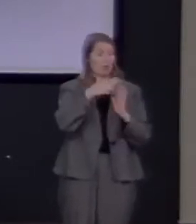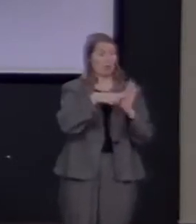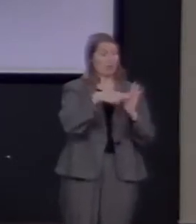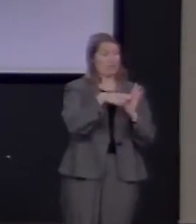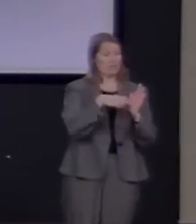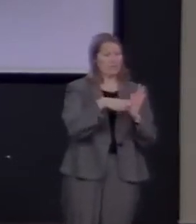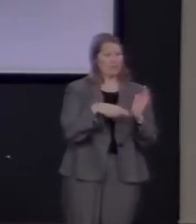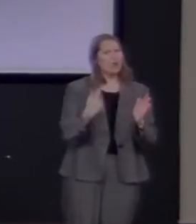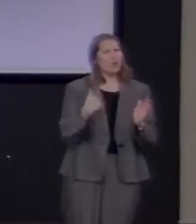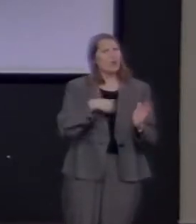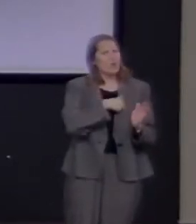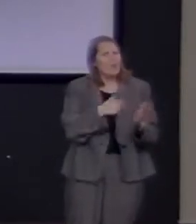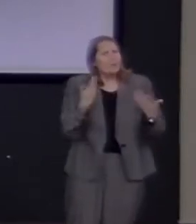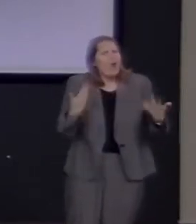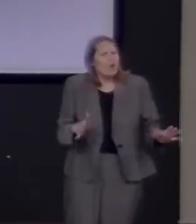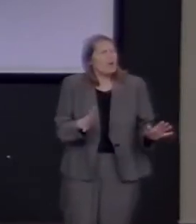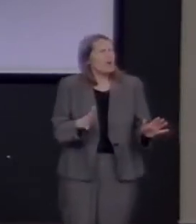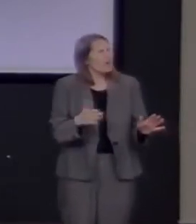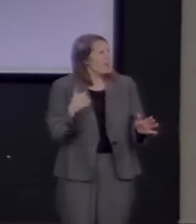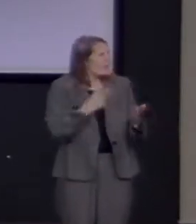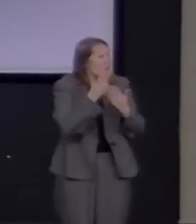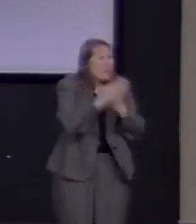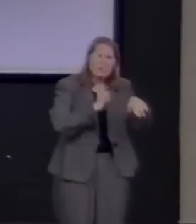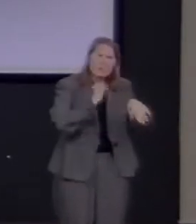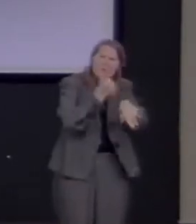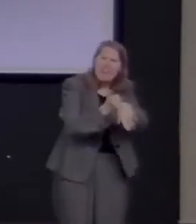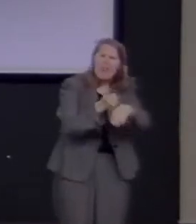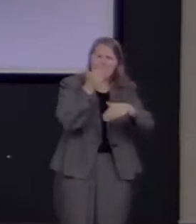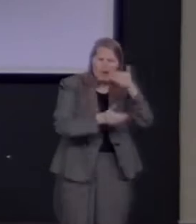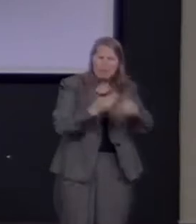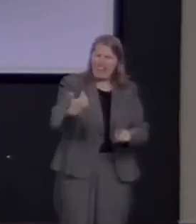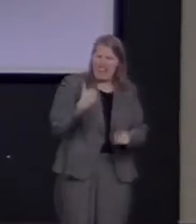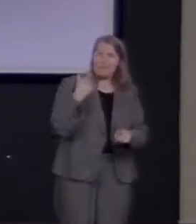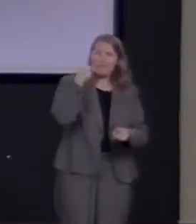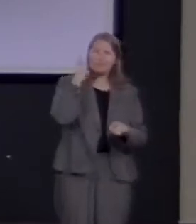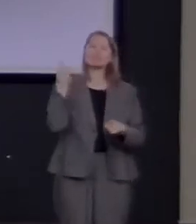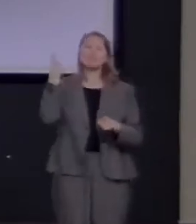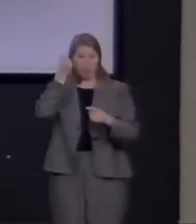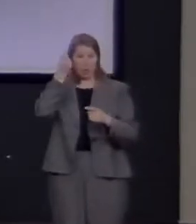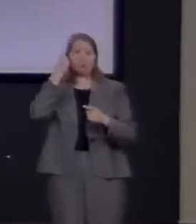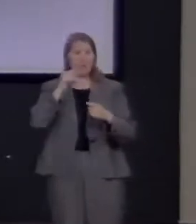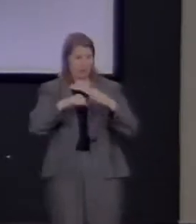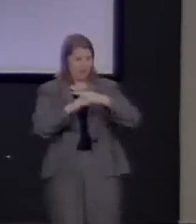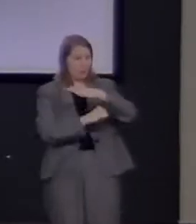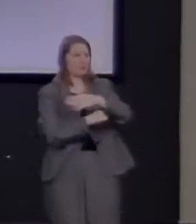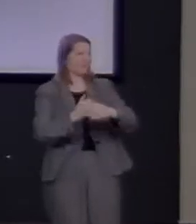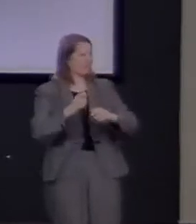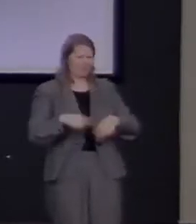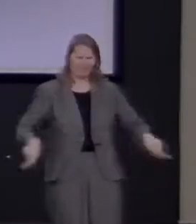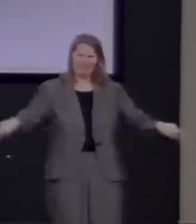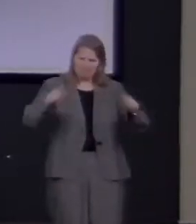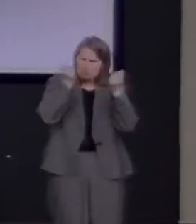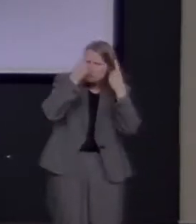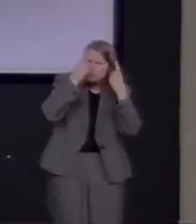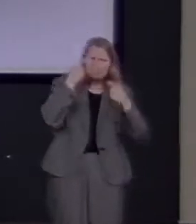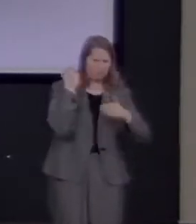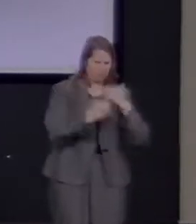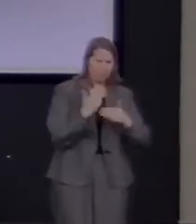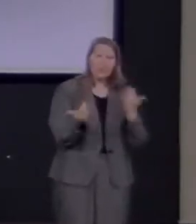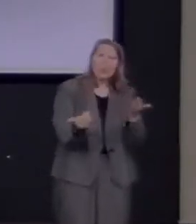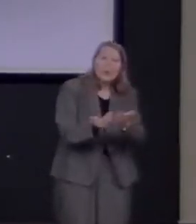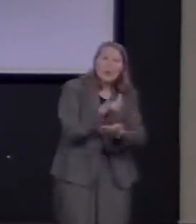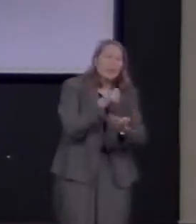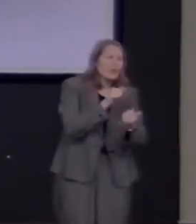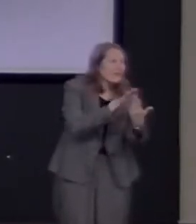of progress has been made by a better understanding of these foundational competencies, which in turn has led to new